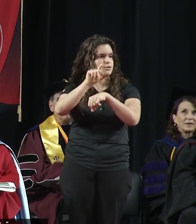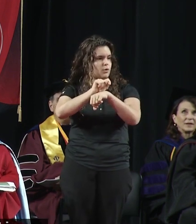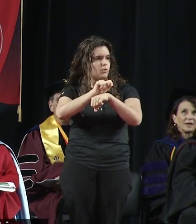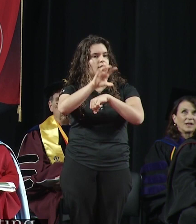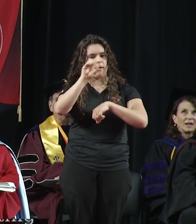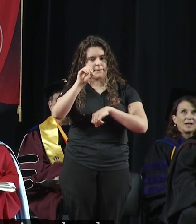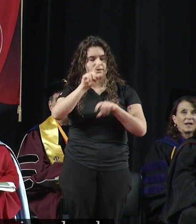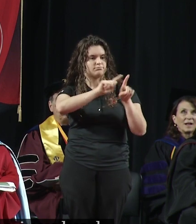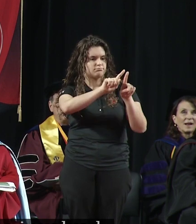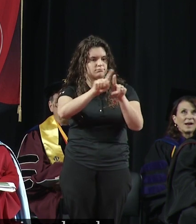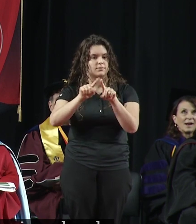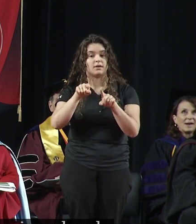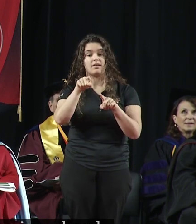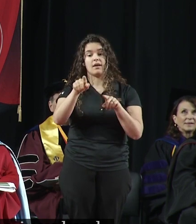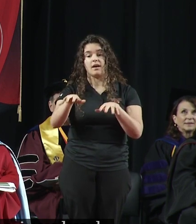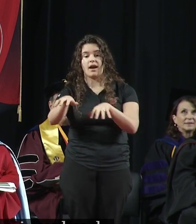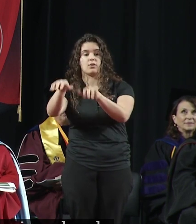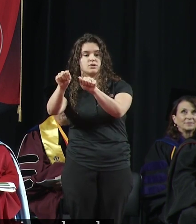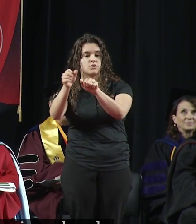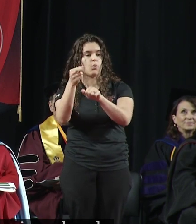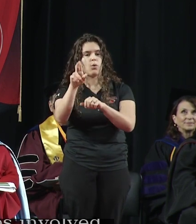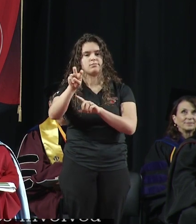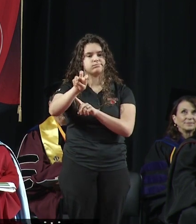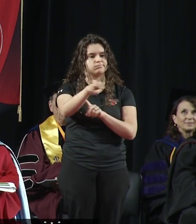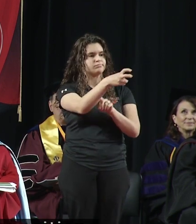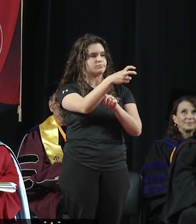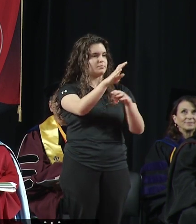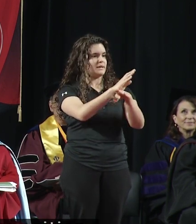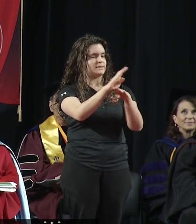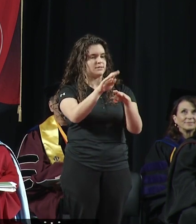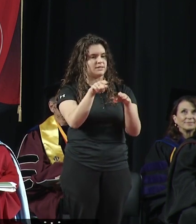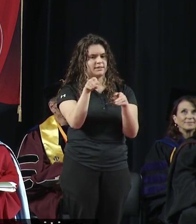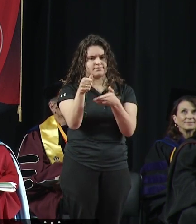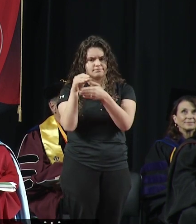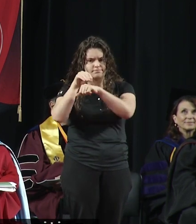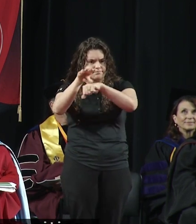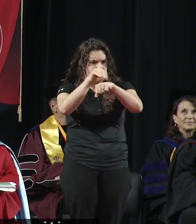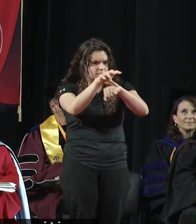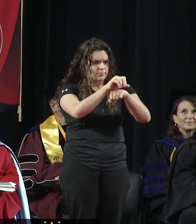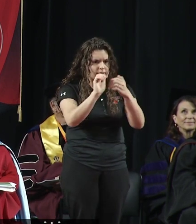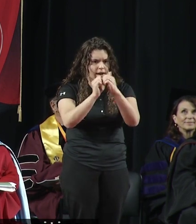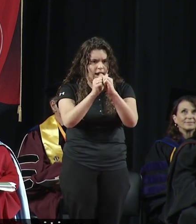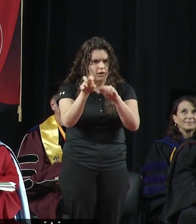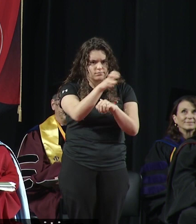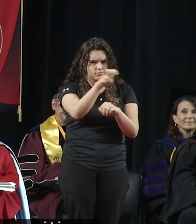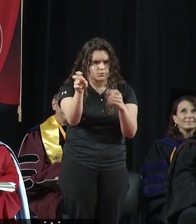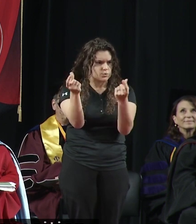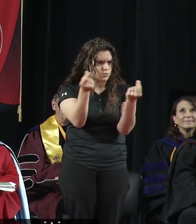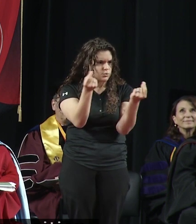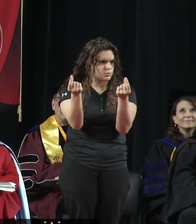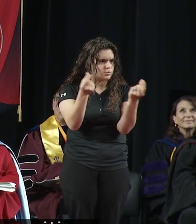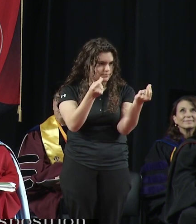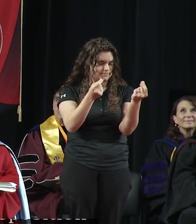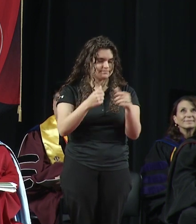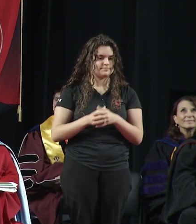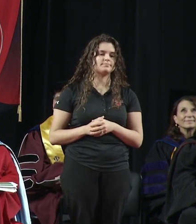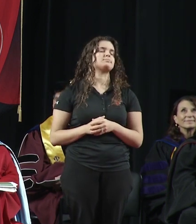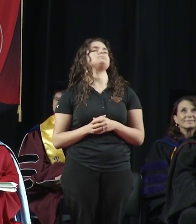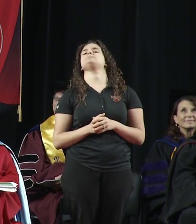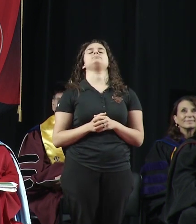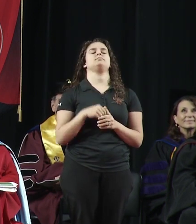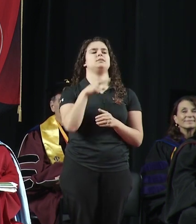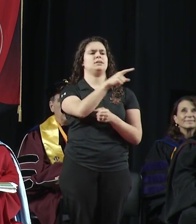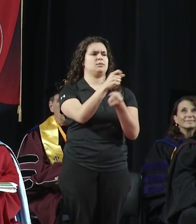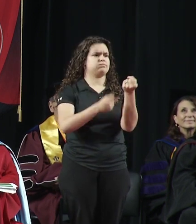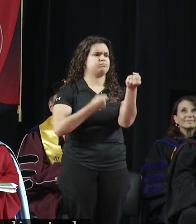involved in acquisition and disposition of businesses. Don is a dedicated supporter of